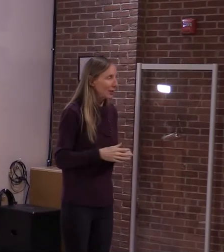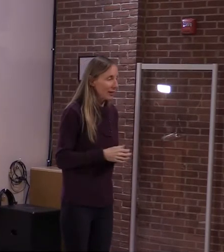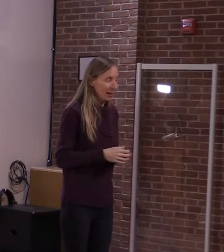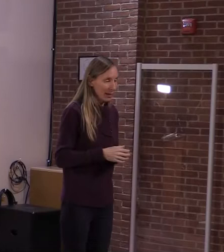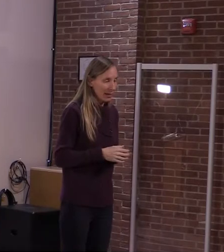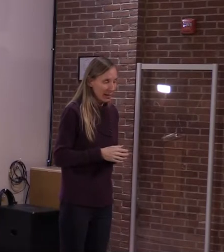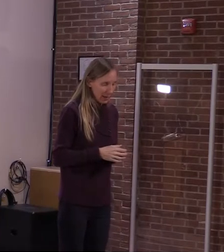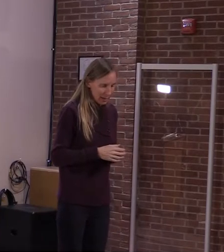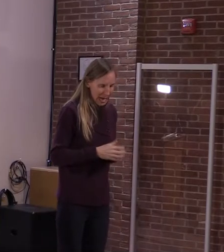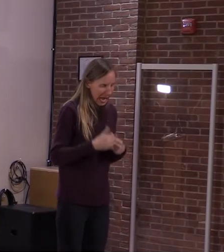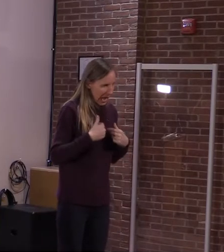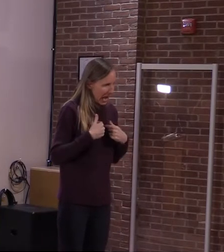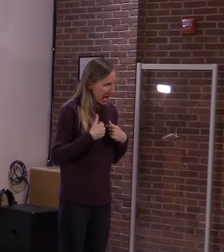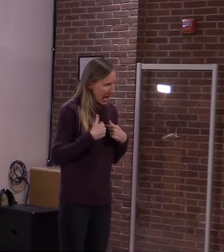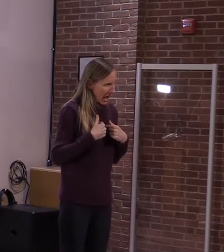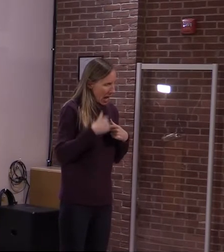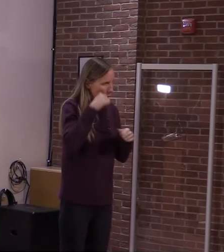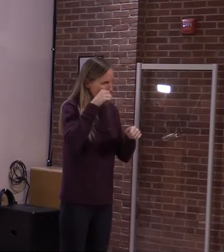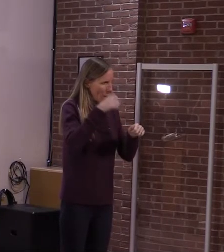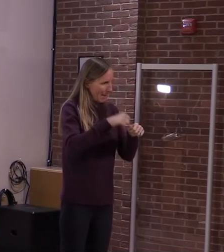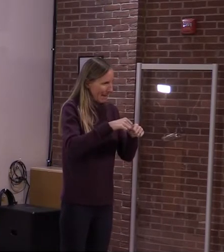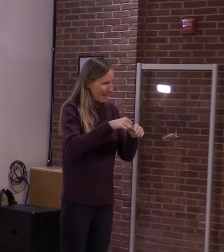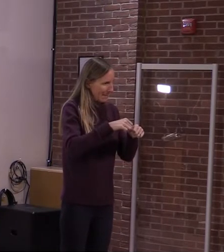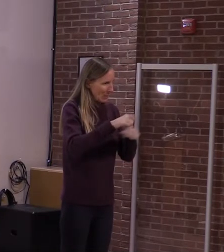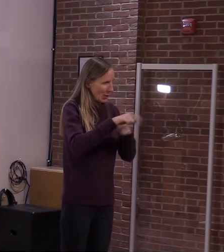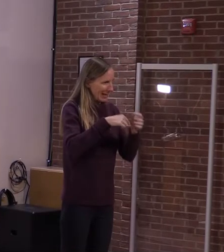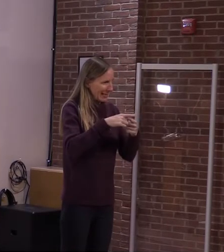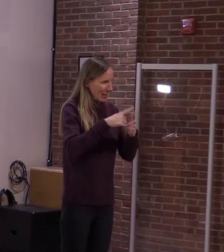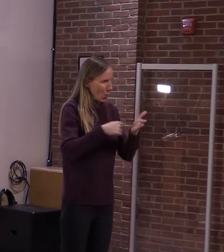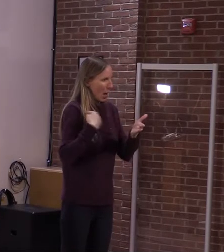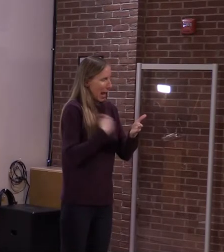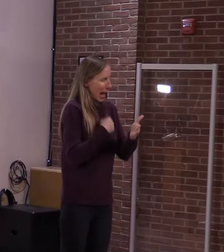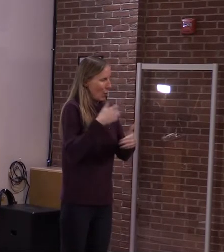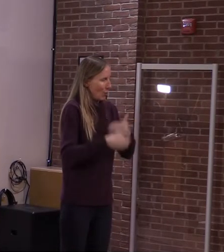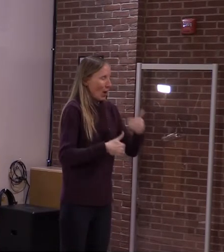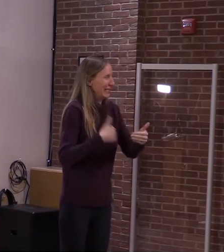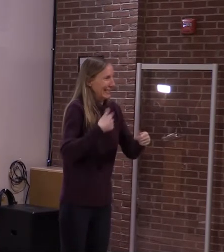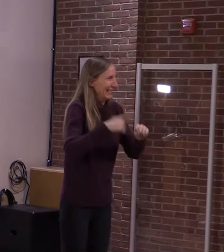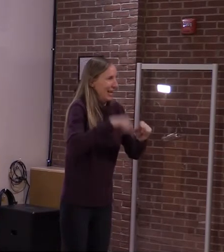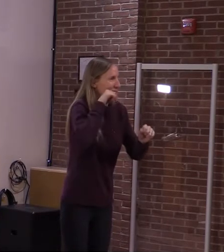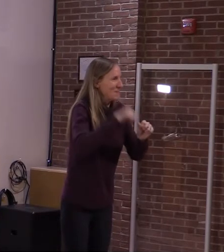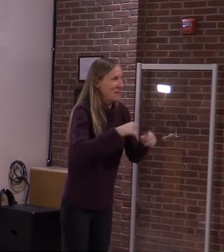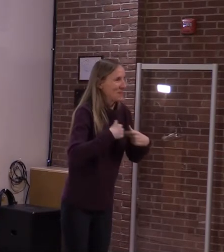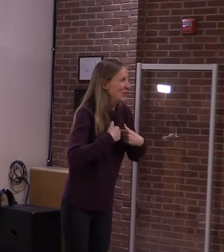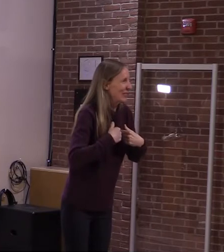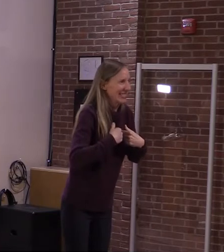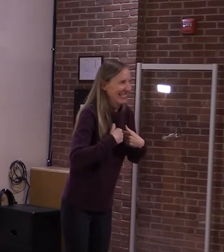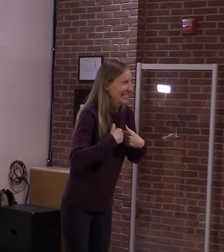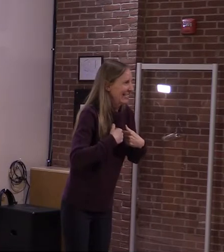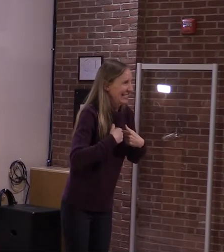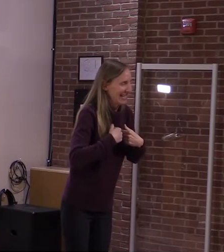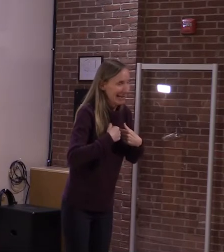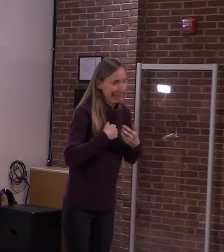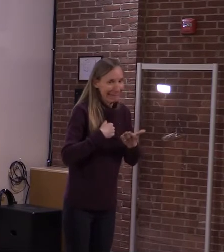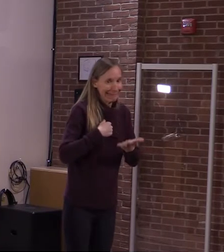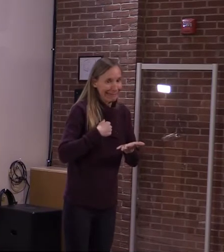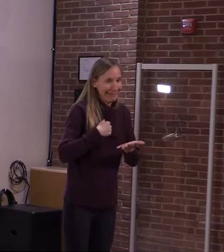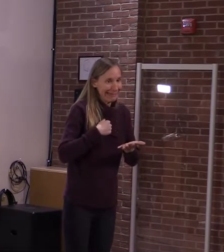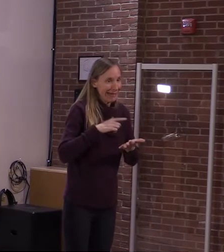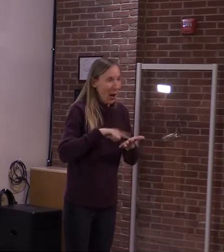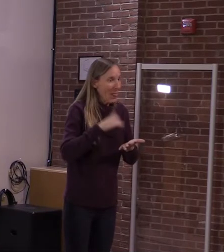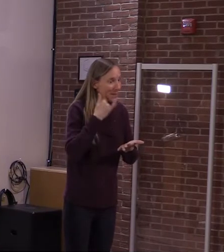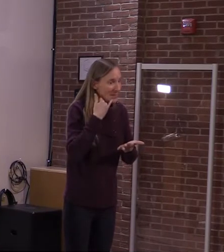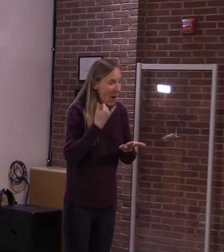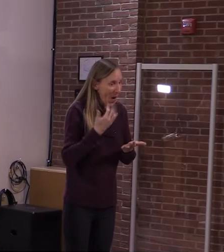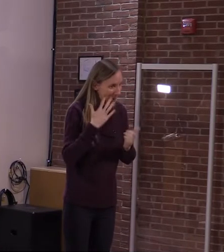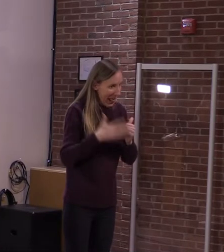of, I just can't remember what our process is at this point in time. And I will reach out to anyone that may be